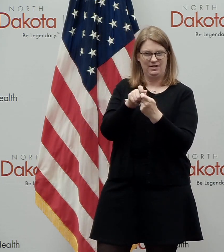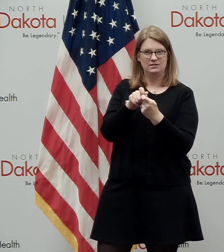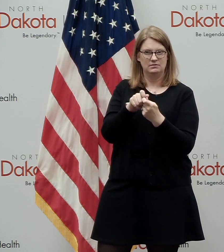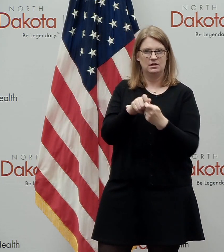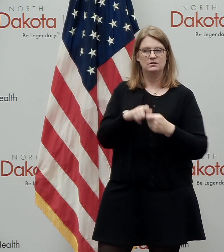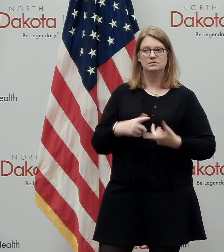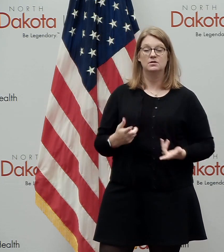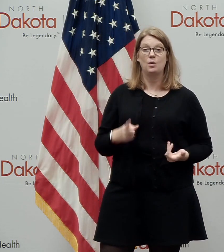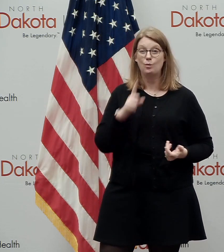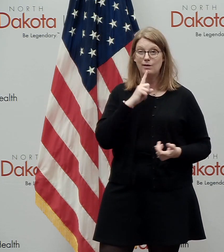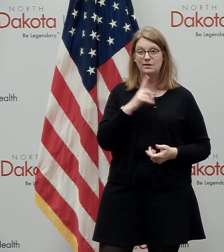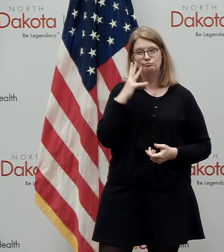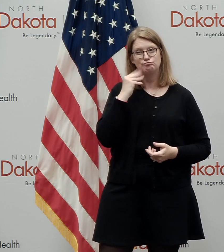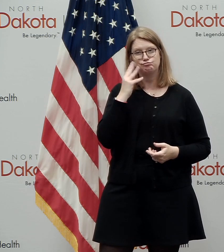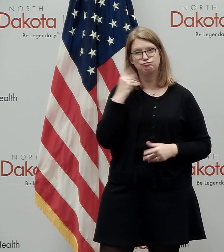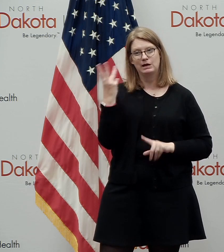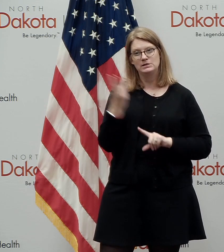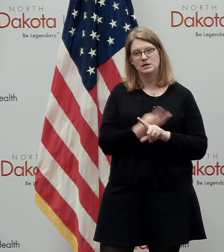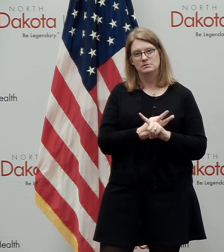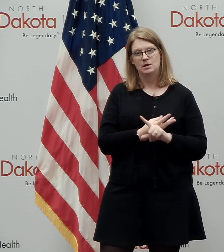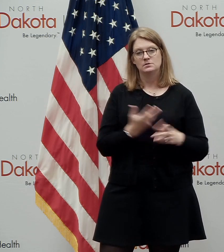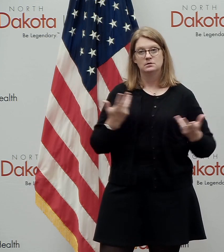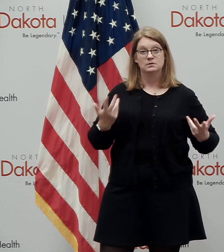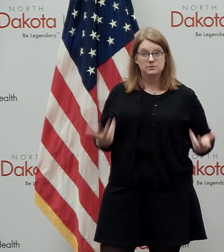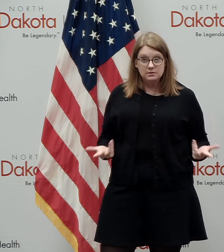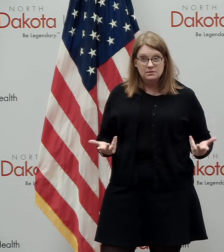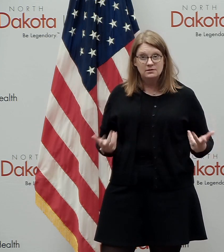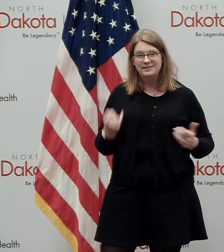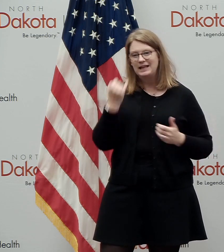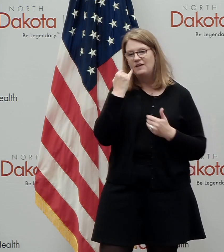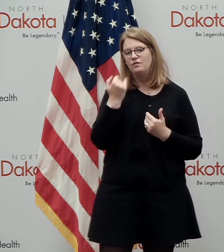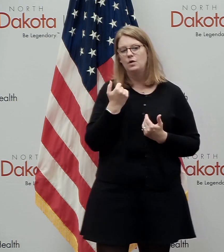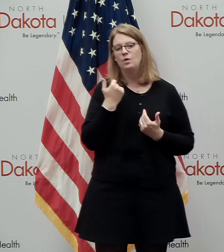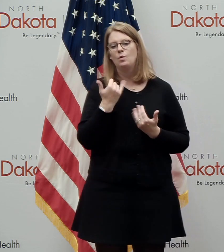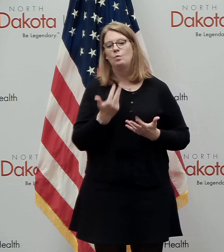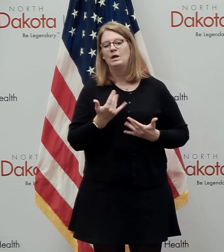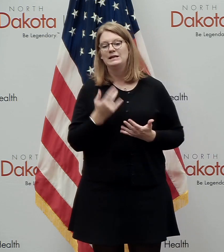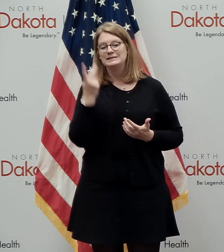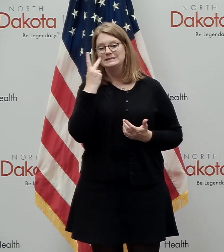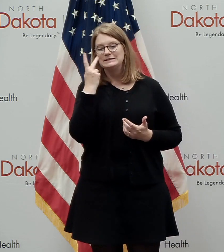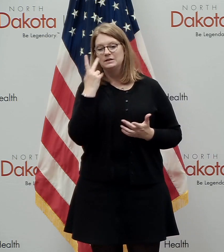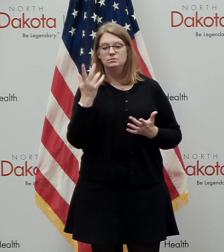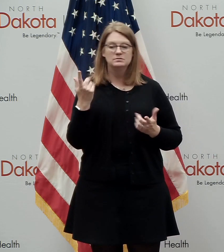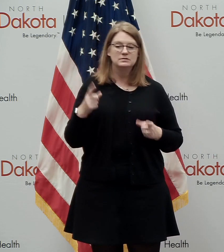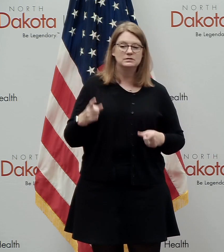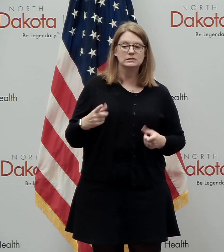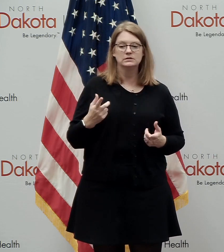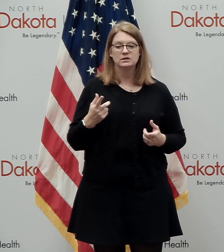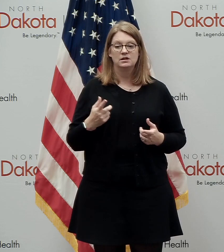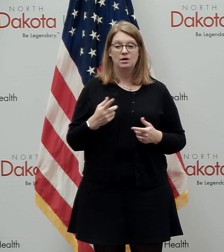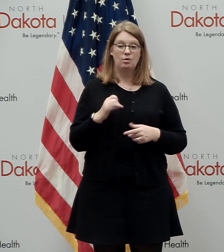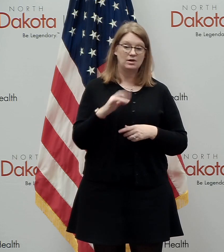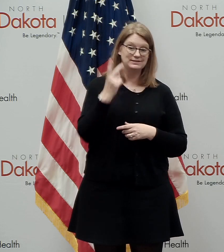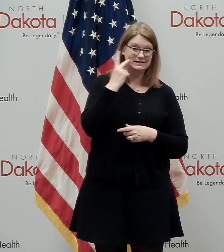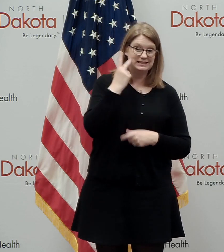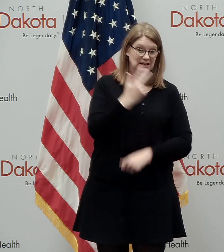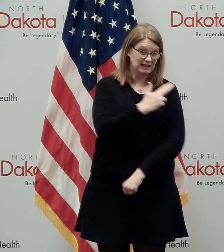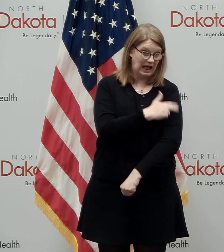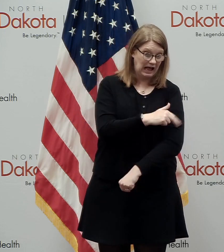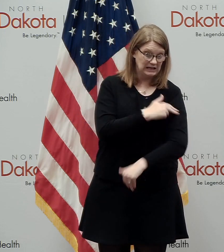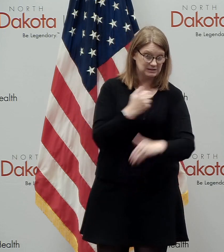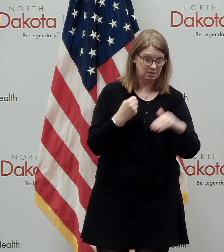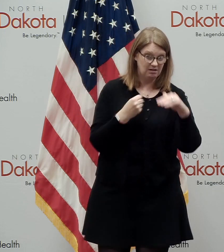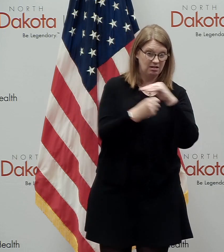of this that if you're waiting for to watch hospitalization rates, that you're looking at a lagging an indicator,